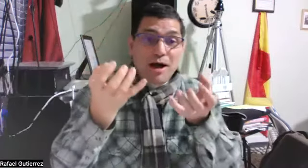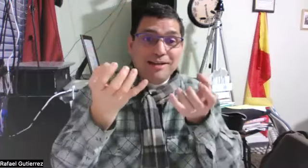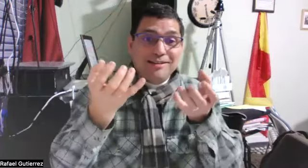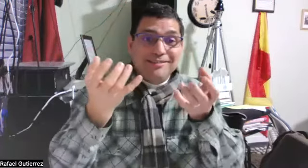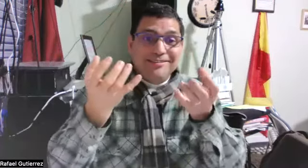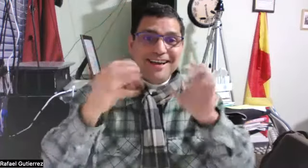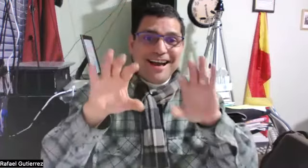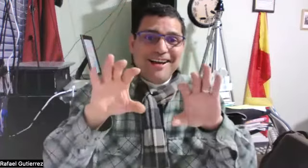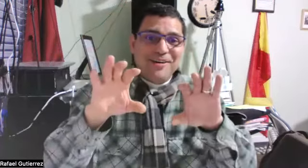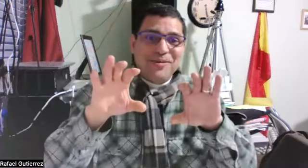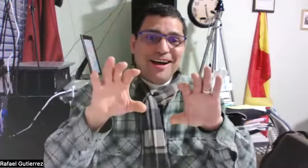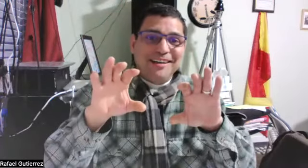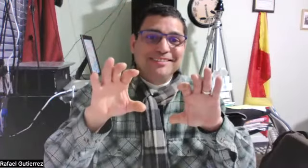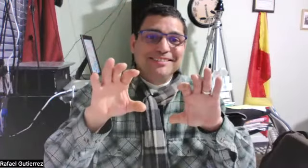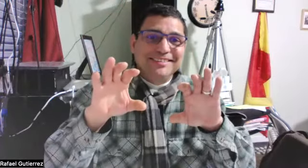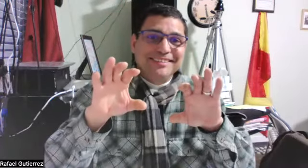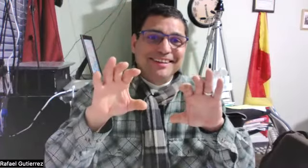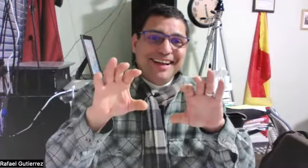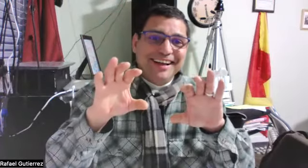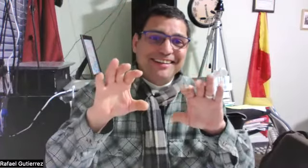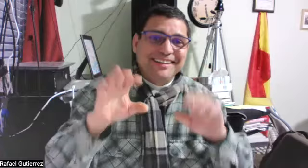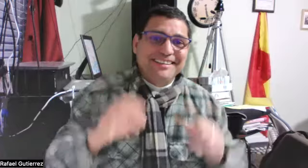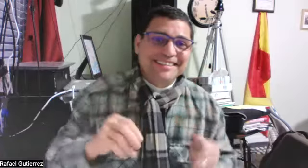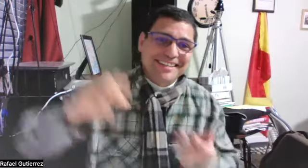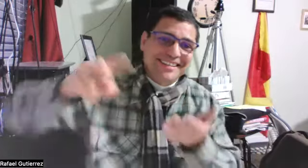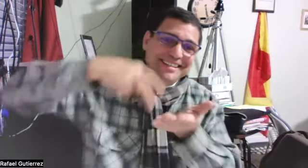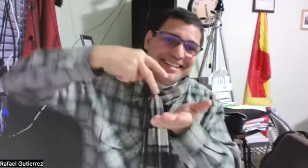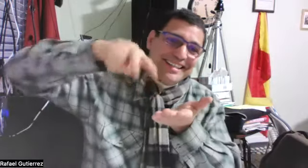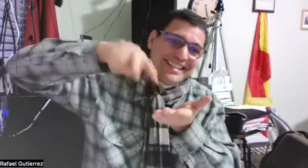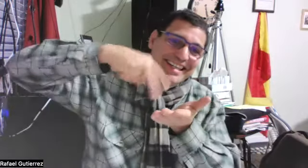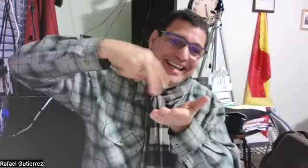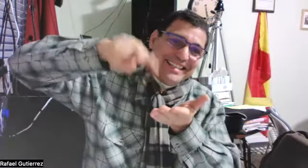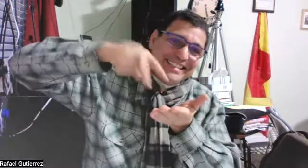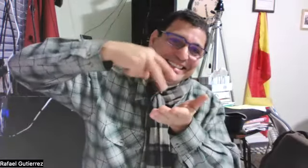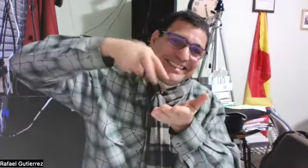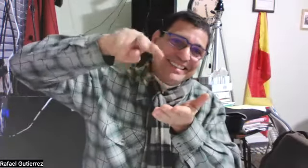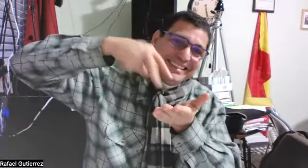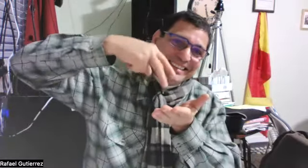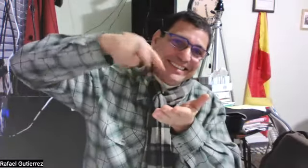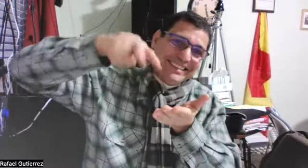One, I don't want. You see, then.